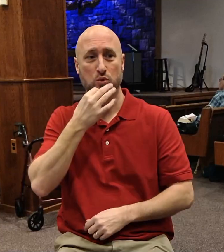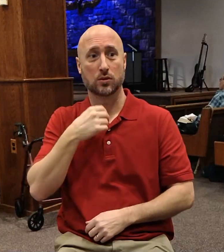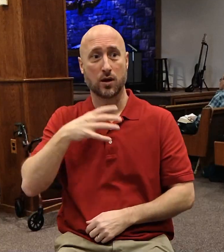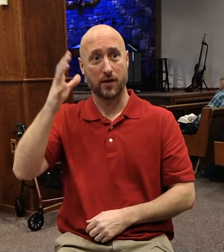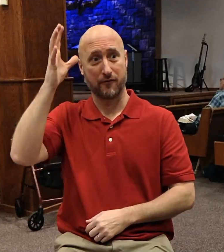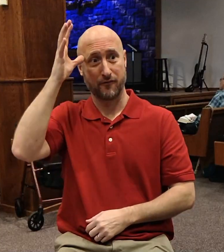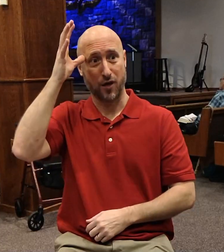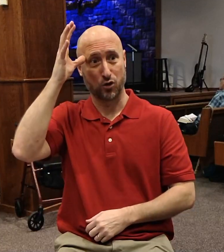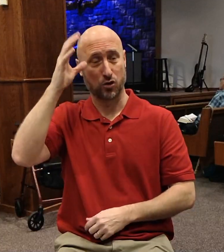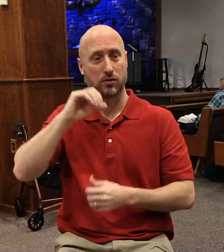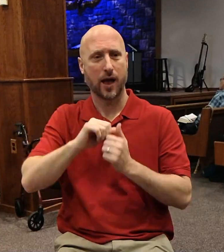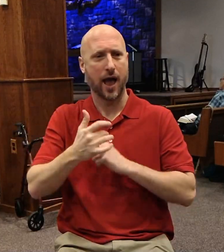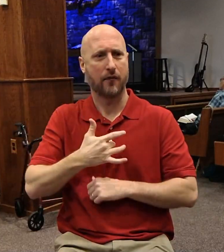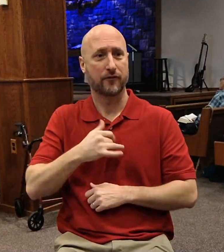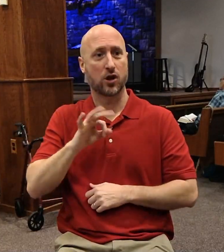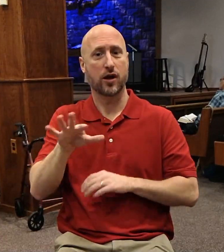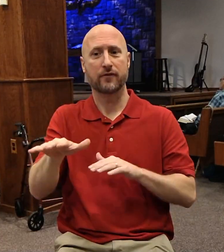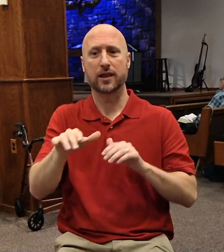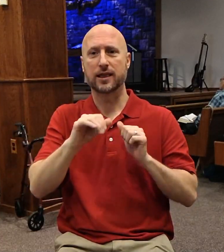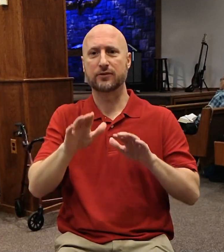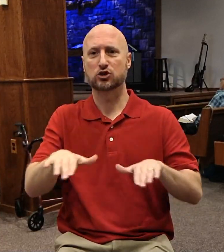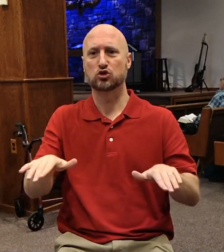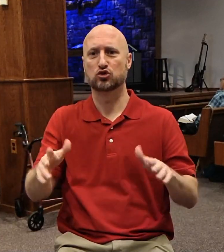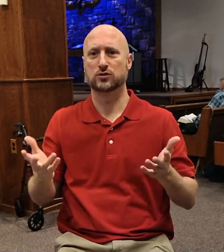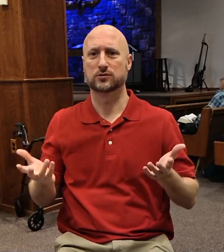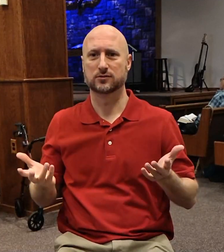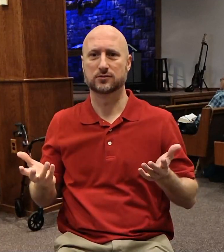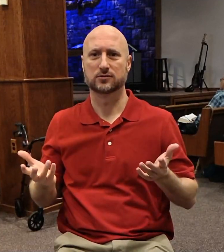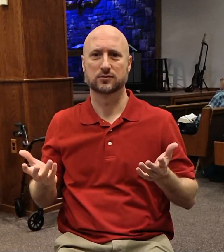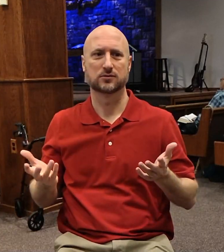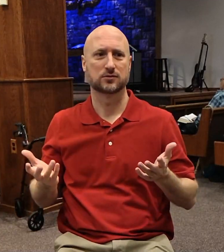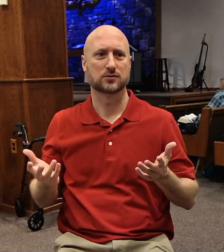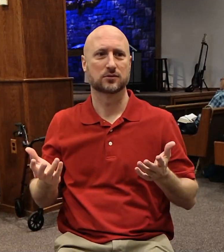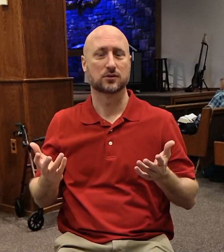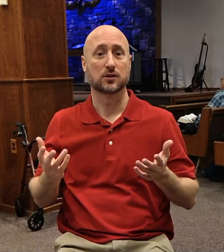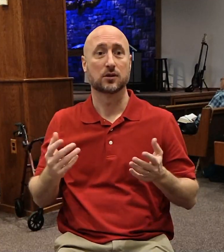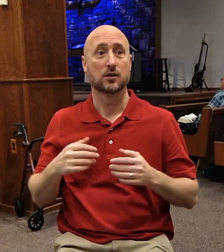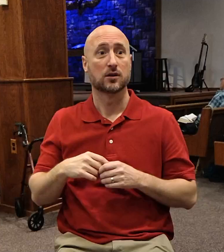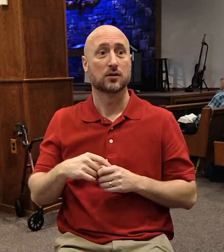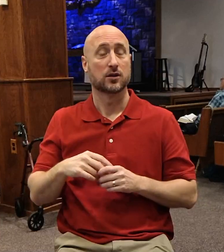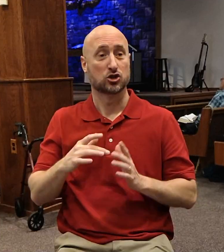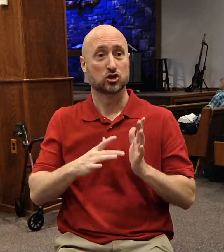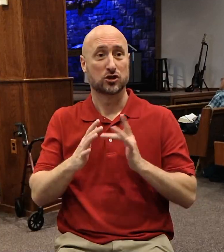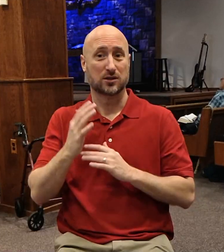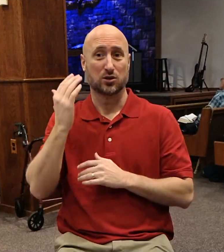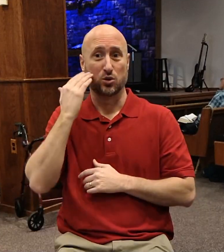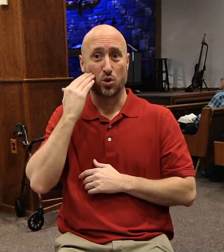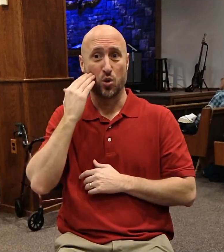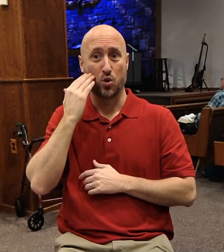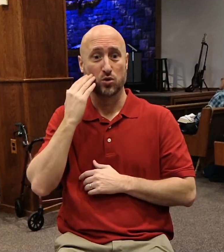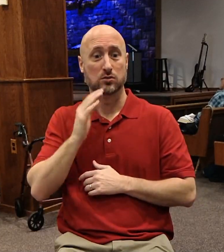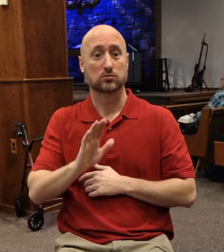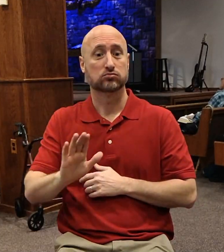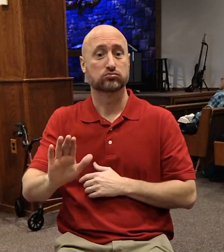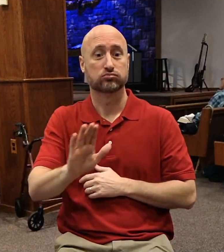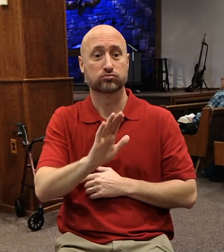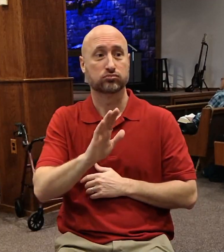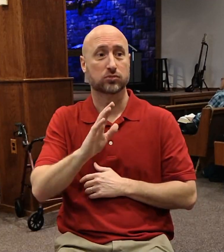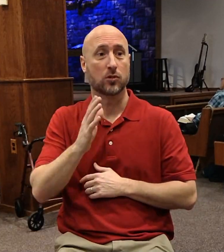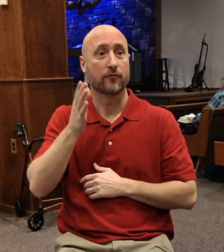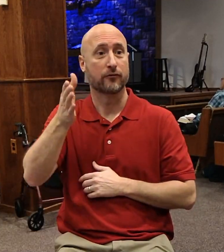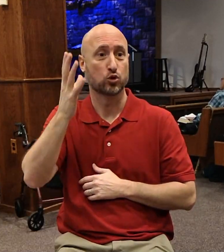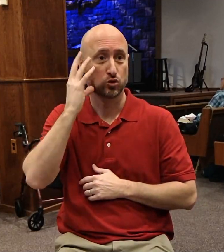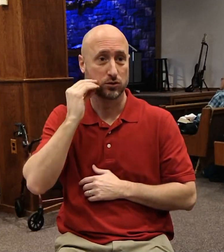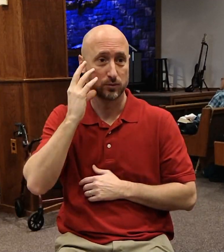his kids? You know, he knows what they're in for. You're going to hear him pray about that in John 17. He knows what they'll face.